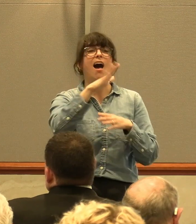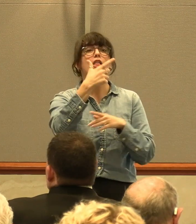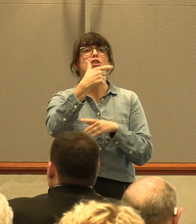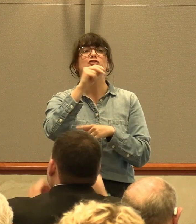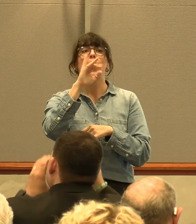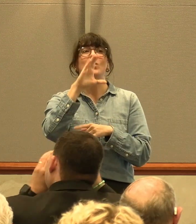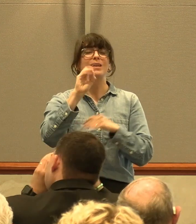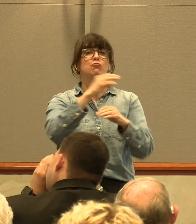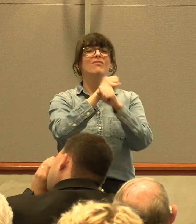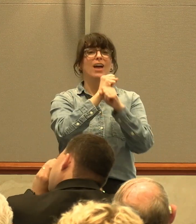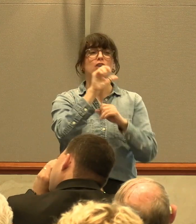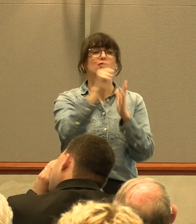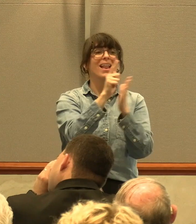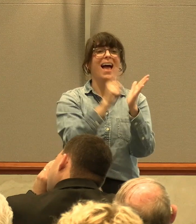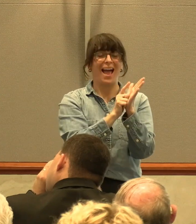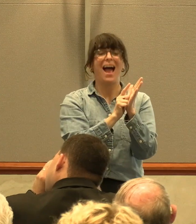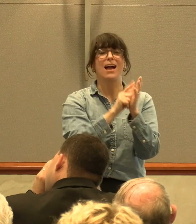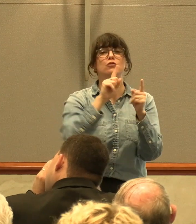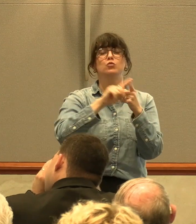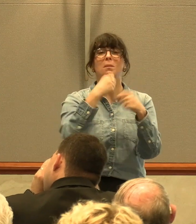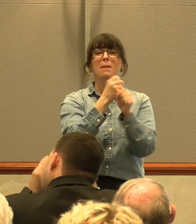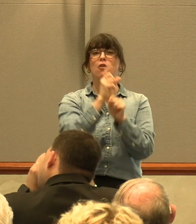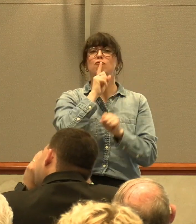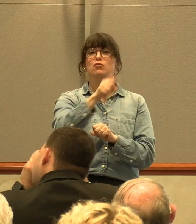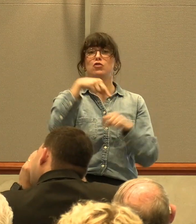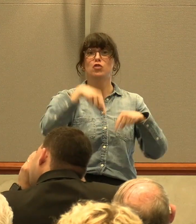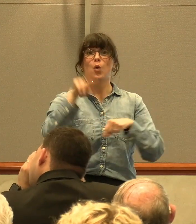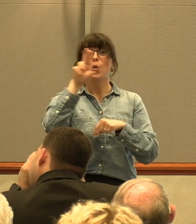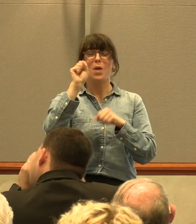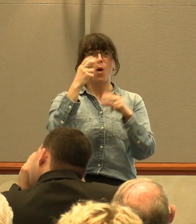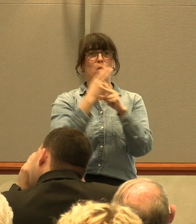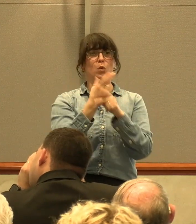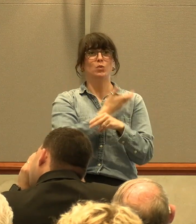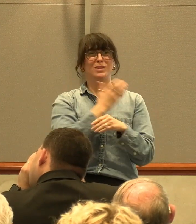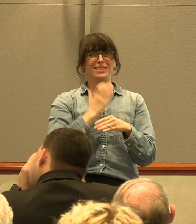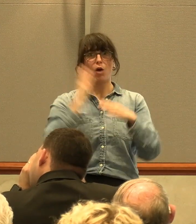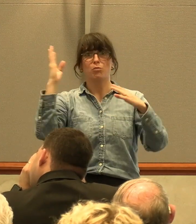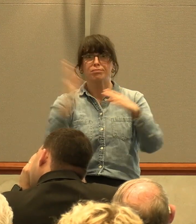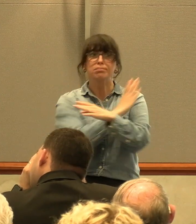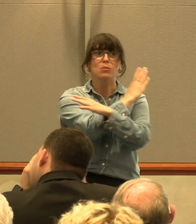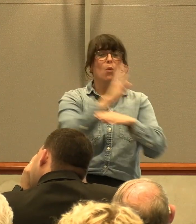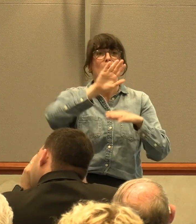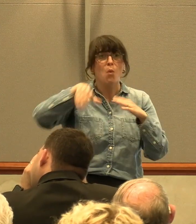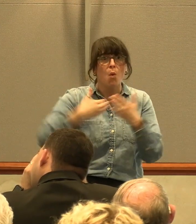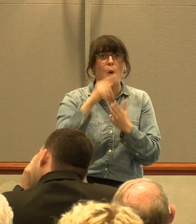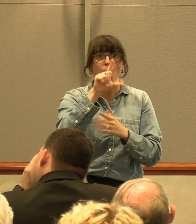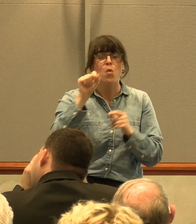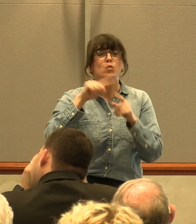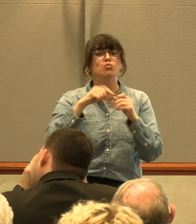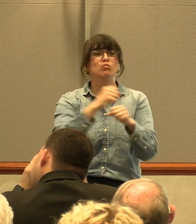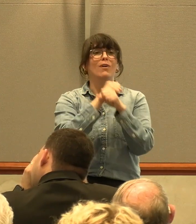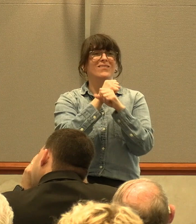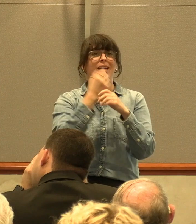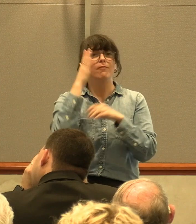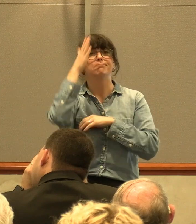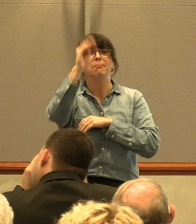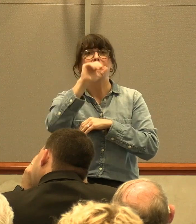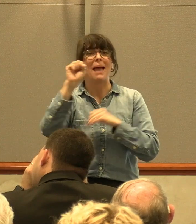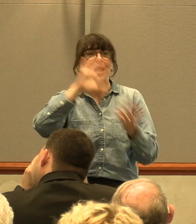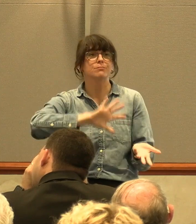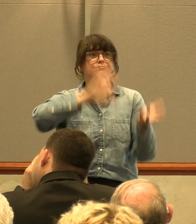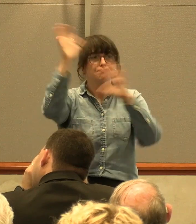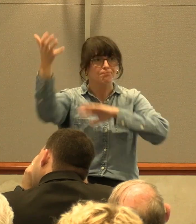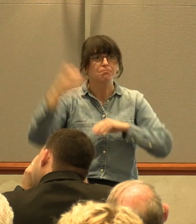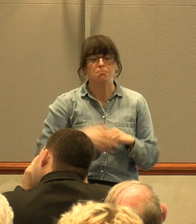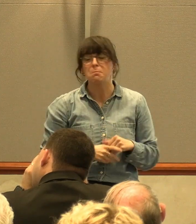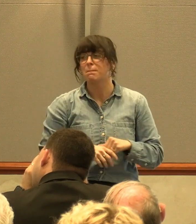to ensure that the U.S. government uses its full range of tools to prevent mass atrocity.